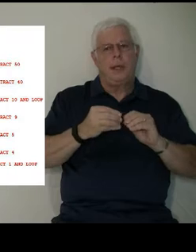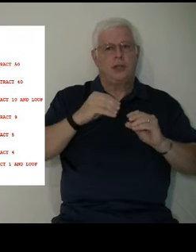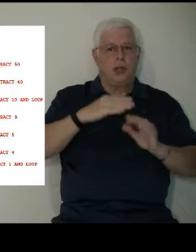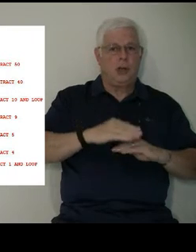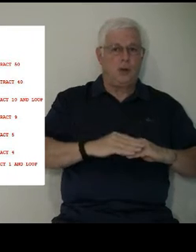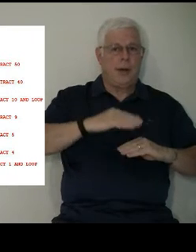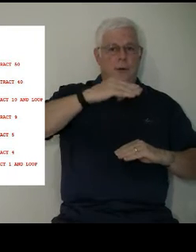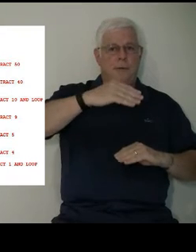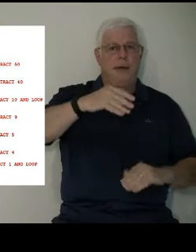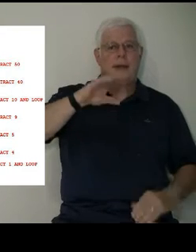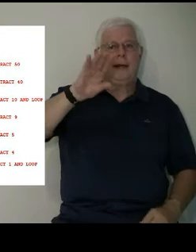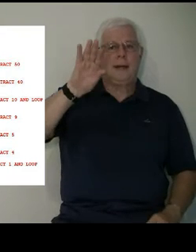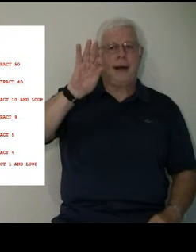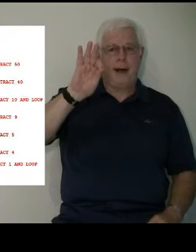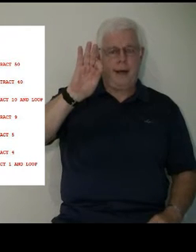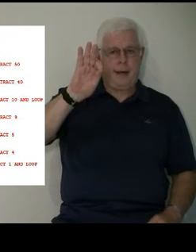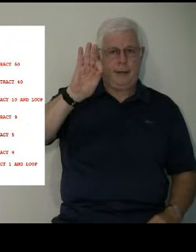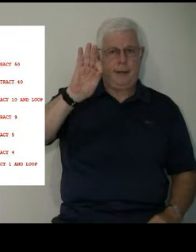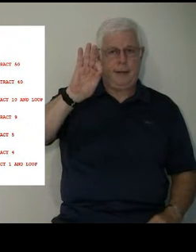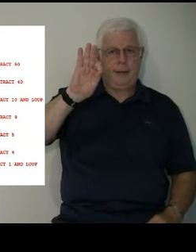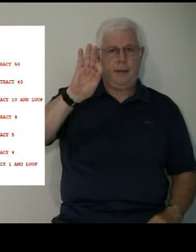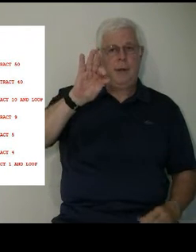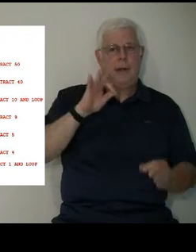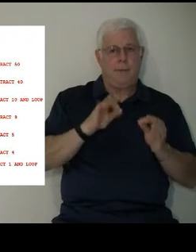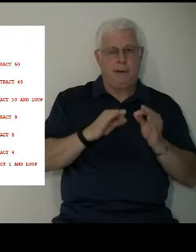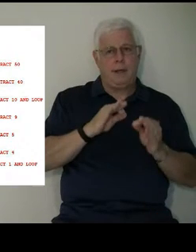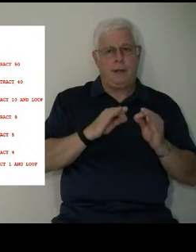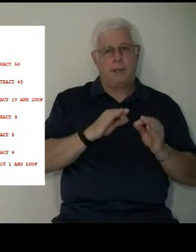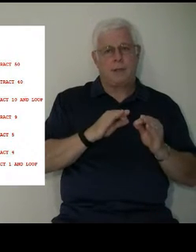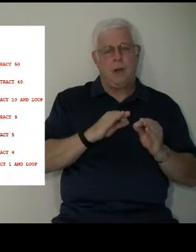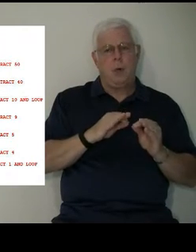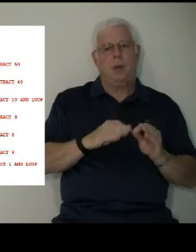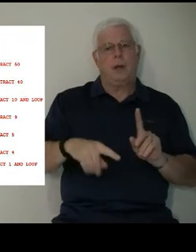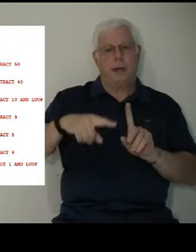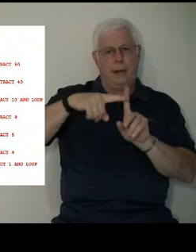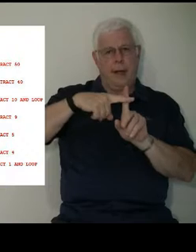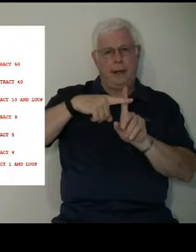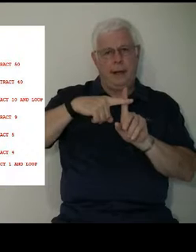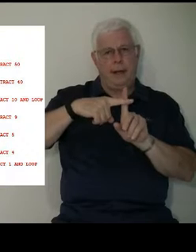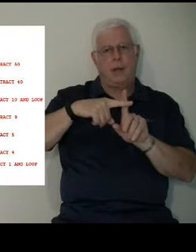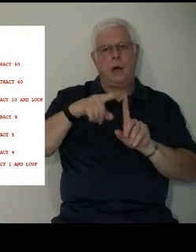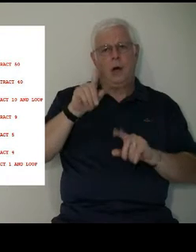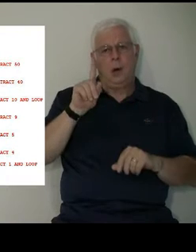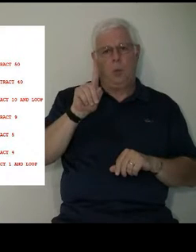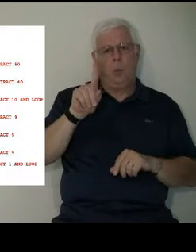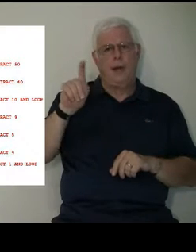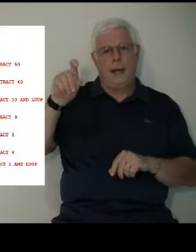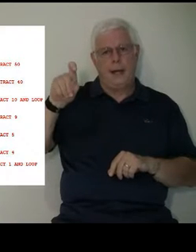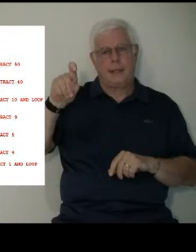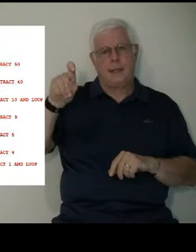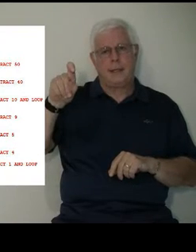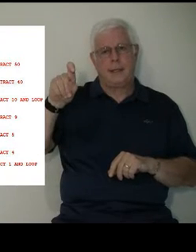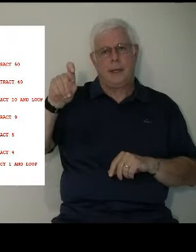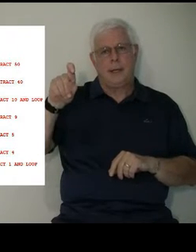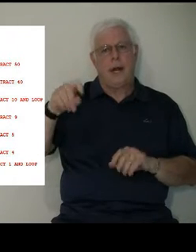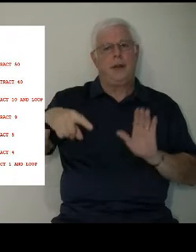is greater than 9. If it is, we're going to concatenate 1x, and then we're